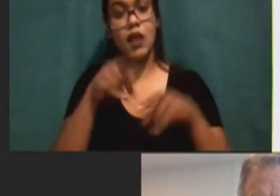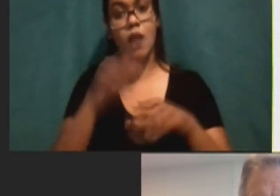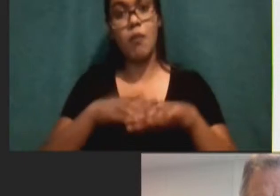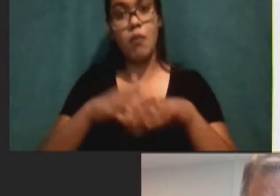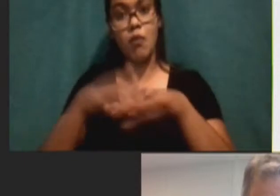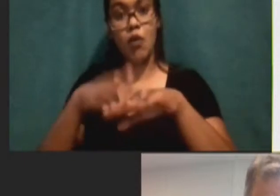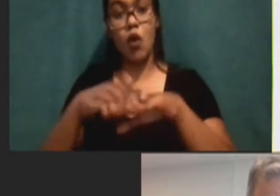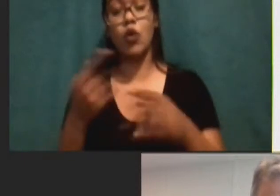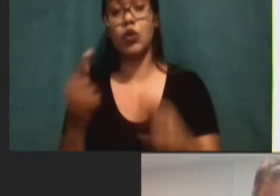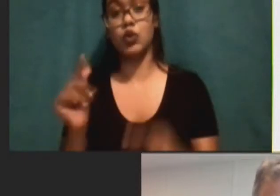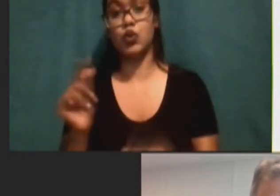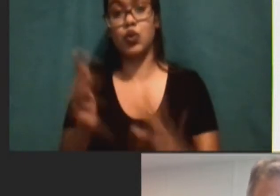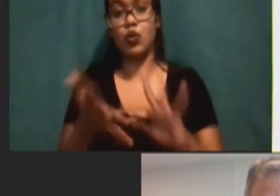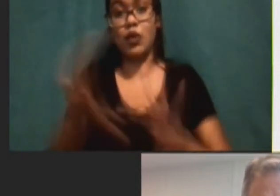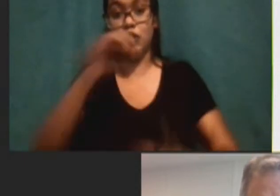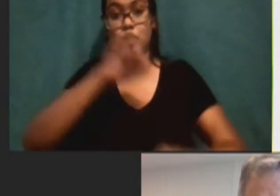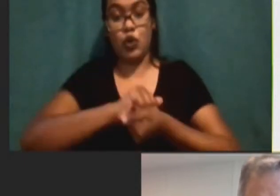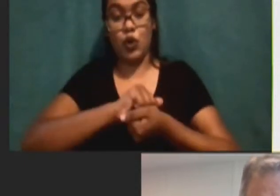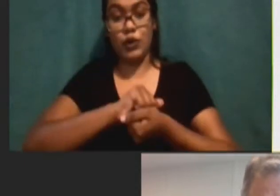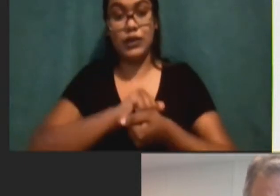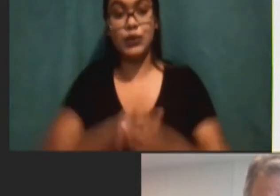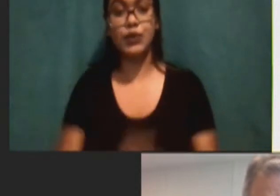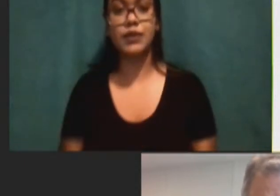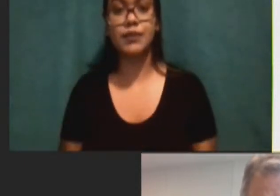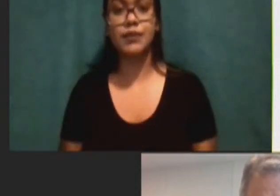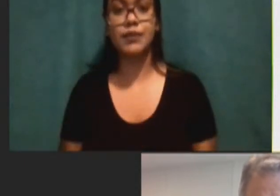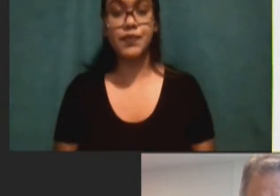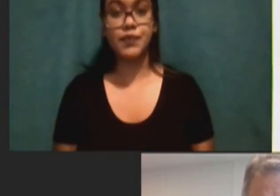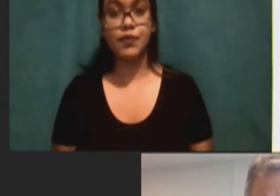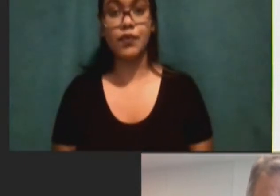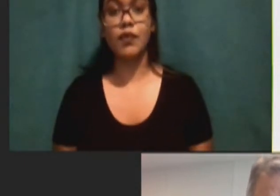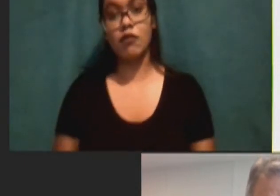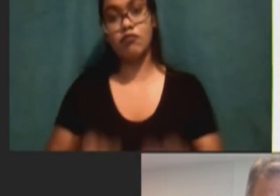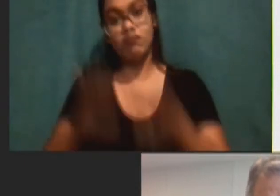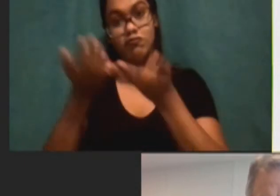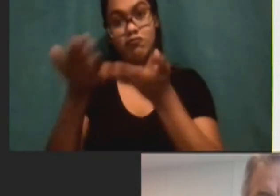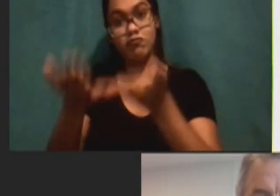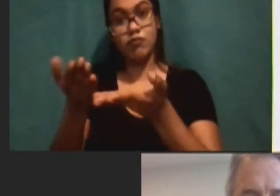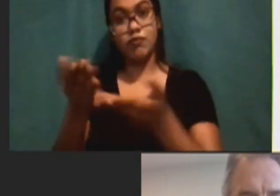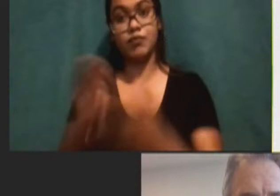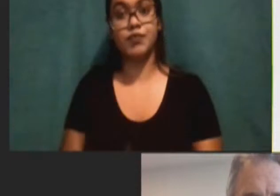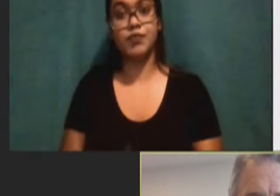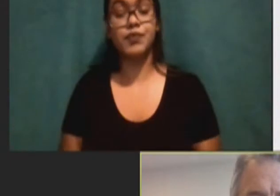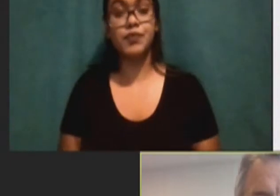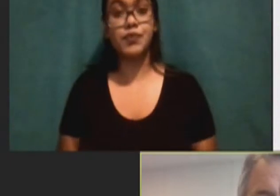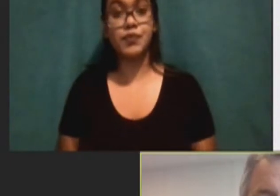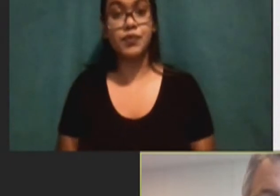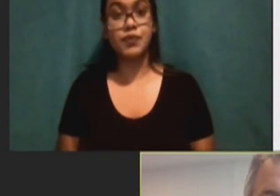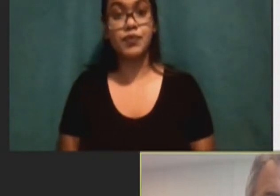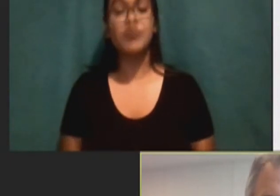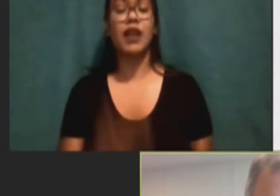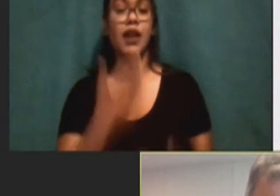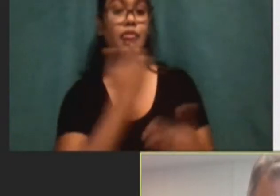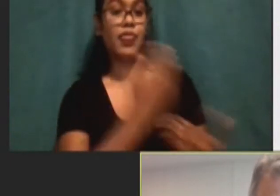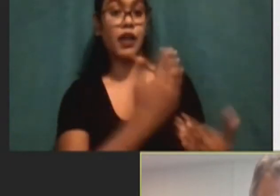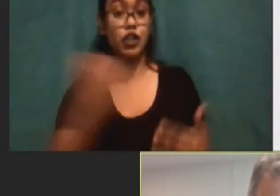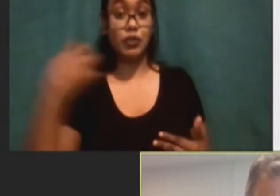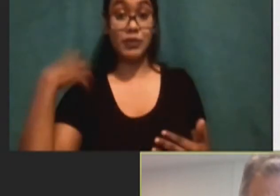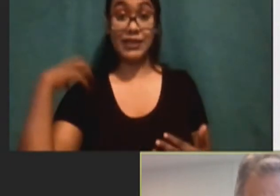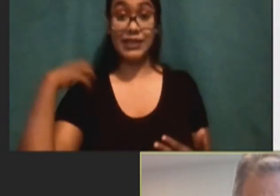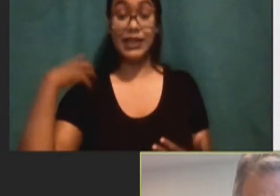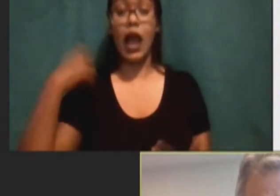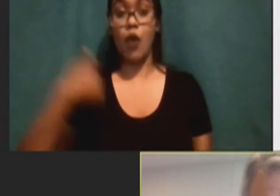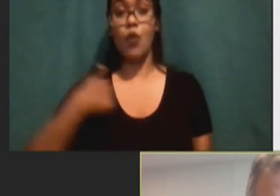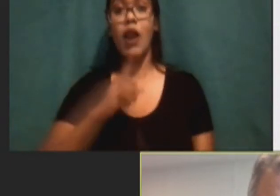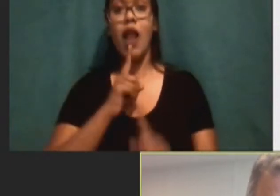conclude, which other questions can be taken by who. Over to you, Dr. Crisp. Thank you, Minister. So I'll answer the ones that I